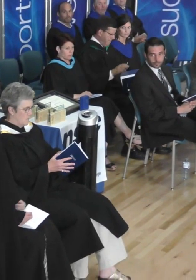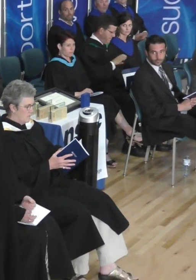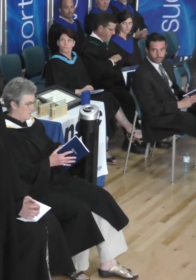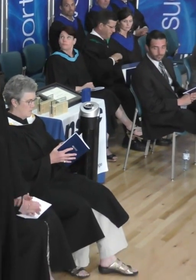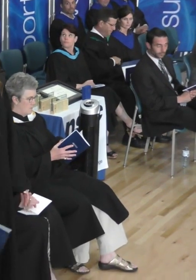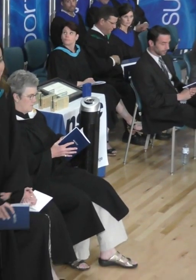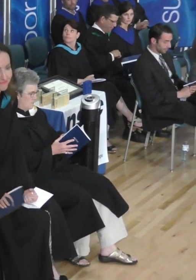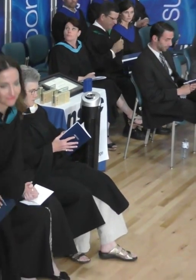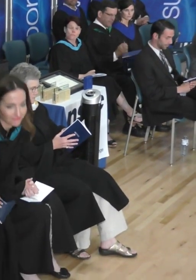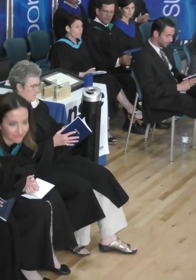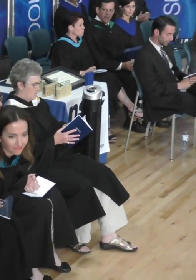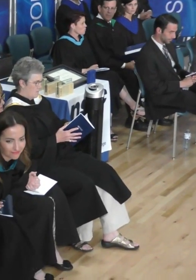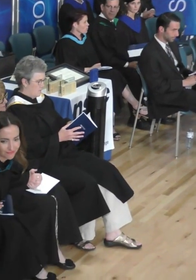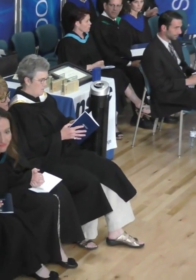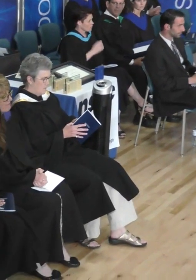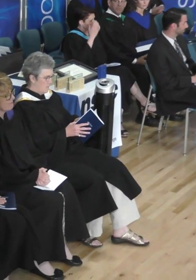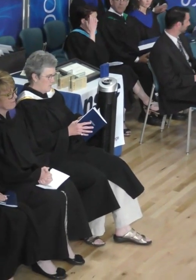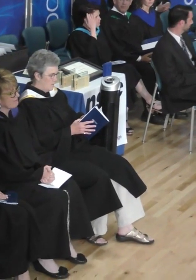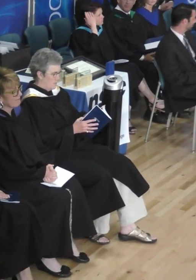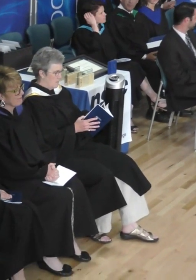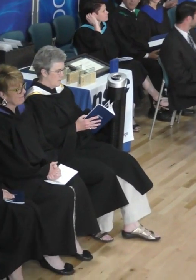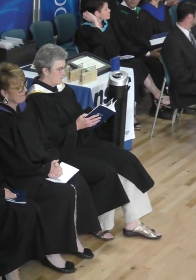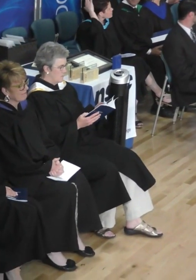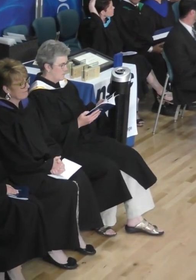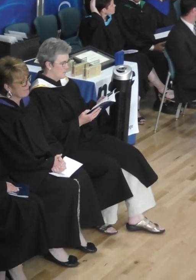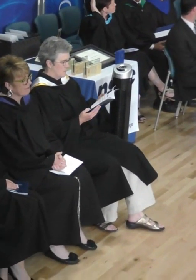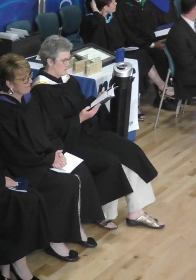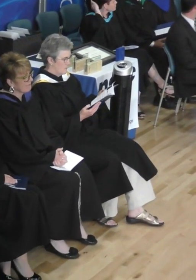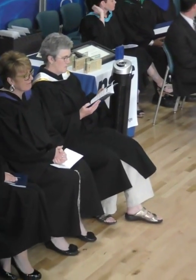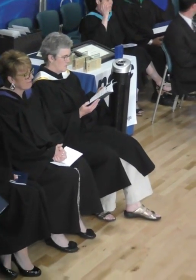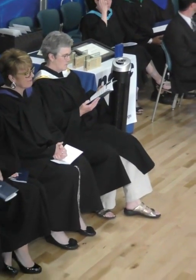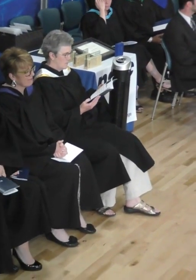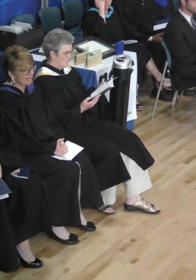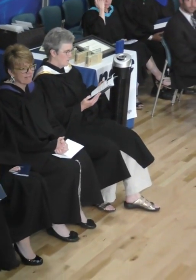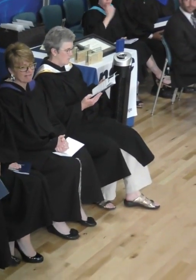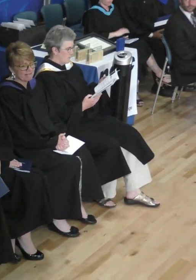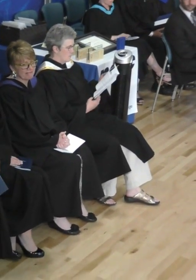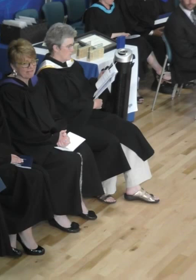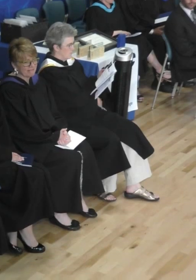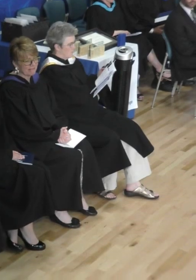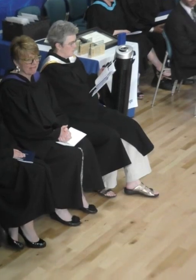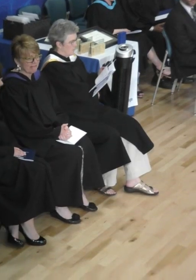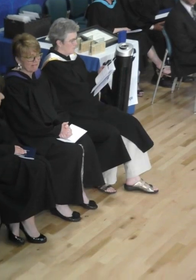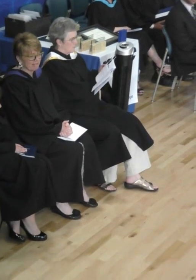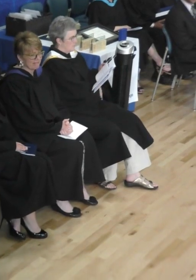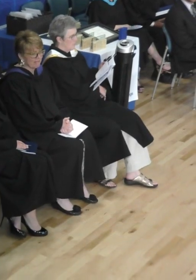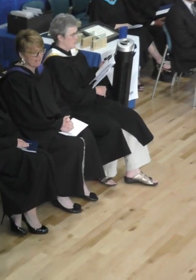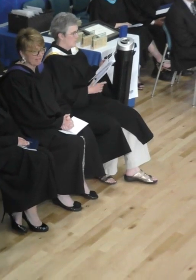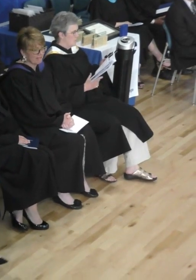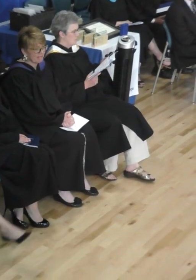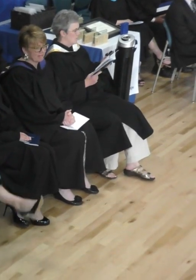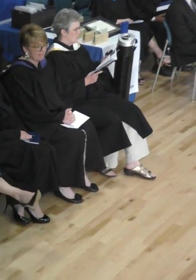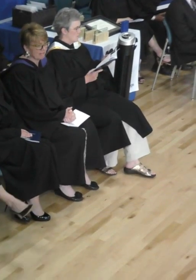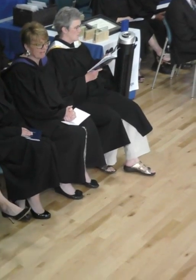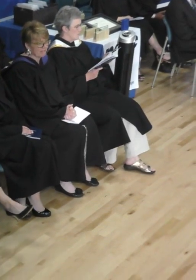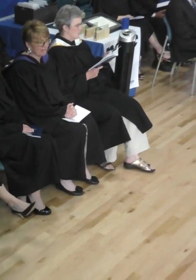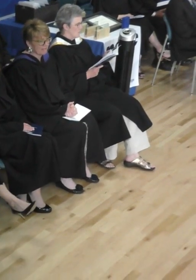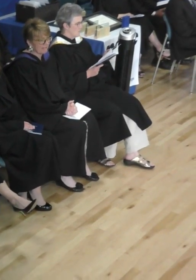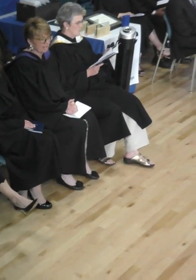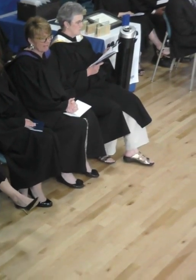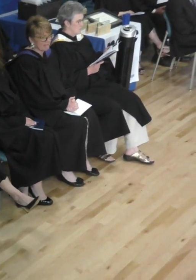President, Enrollment. Monica Foster, Vice President, Administrative Services. Kathleen